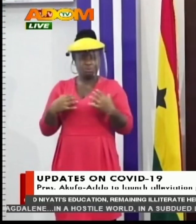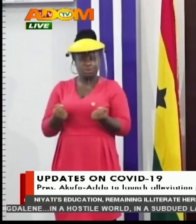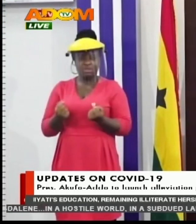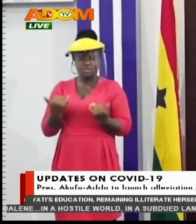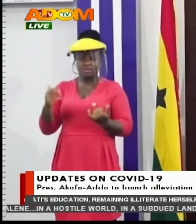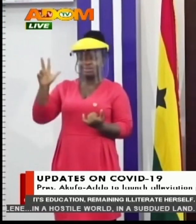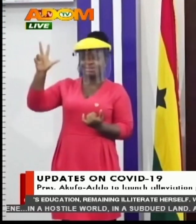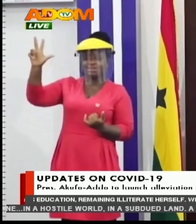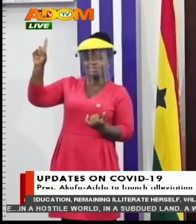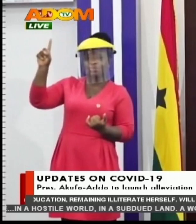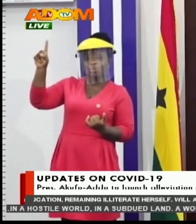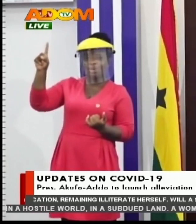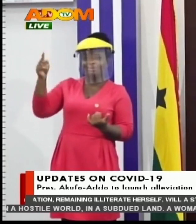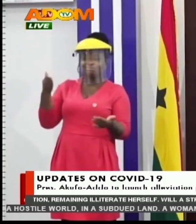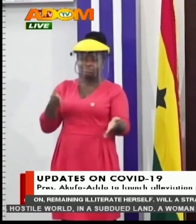probably the next briefing.